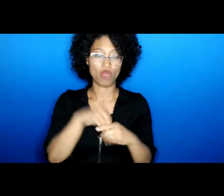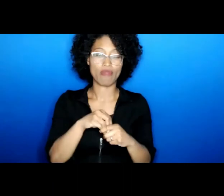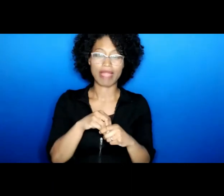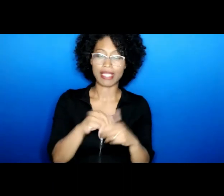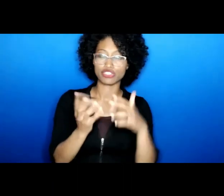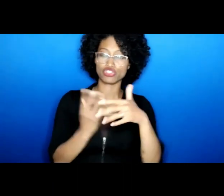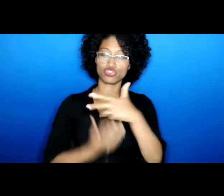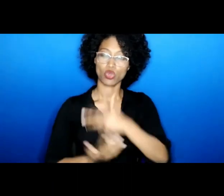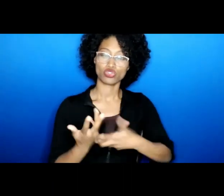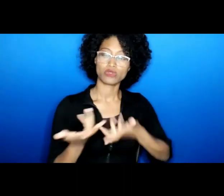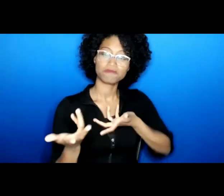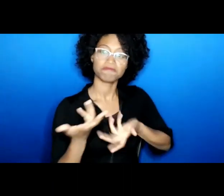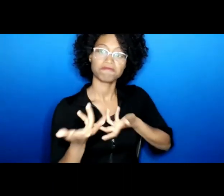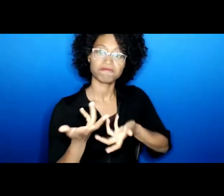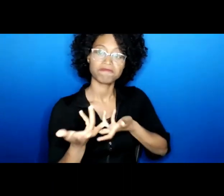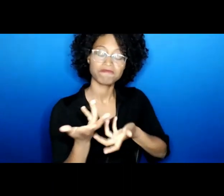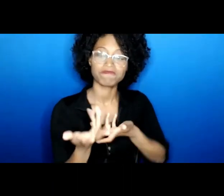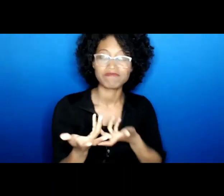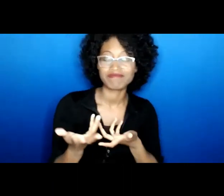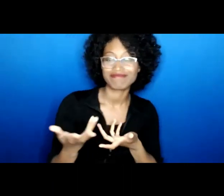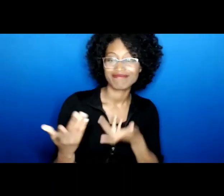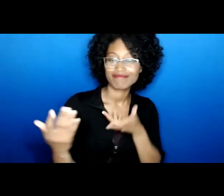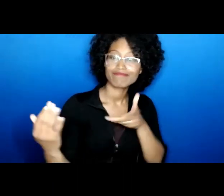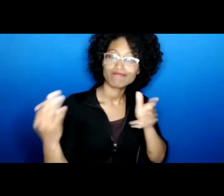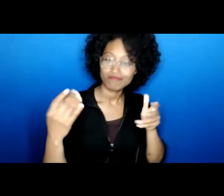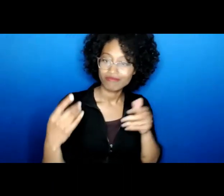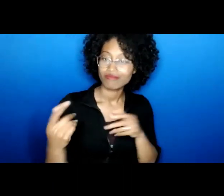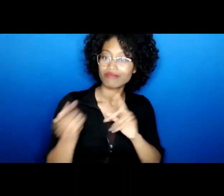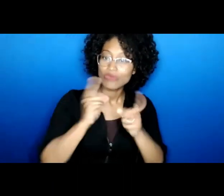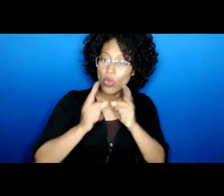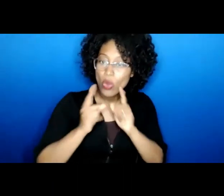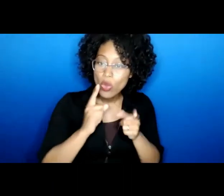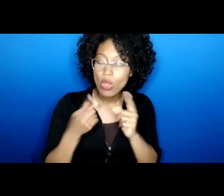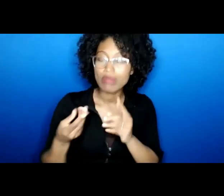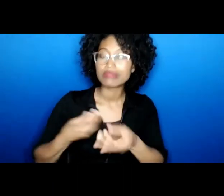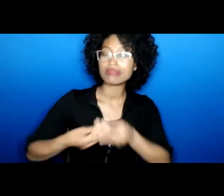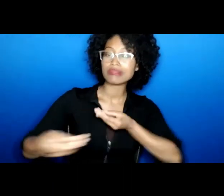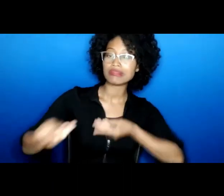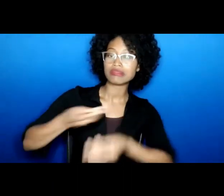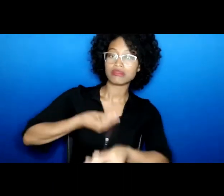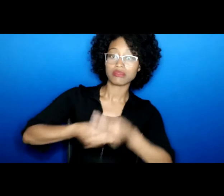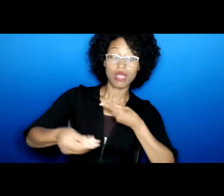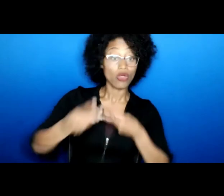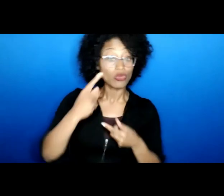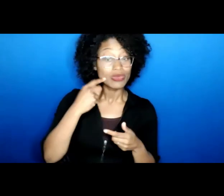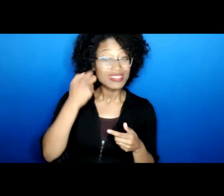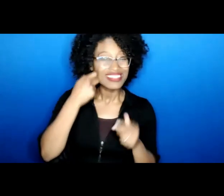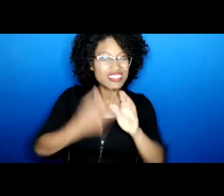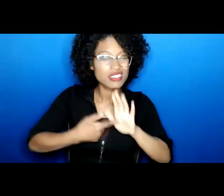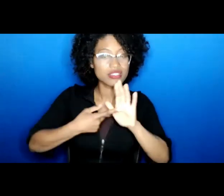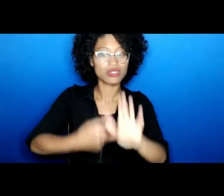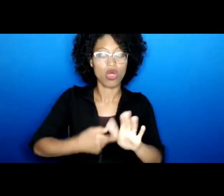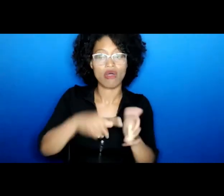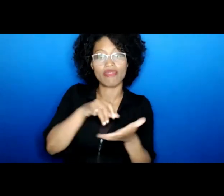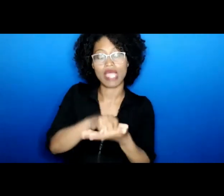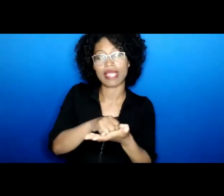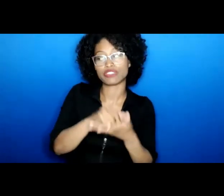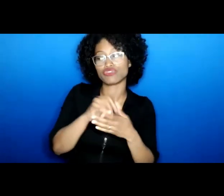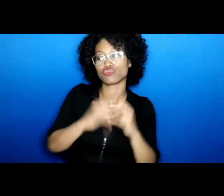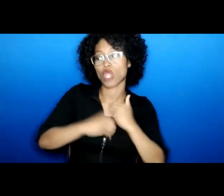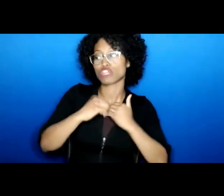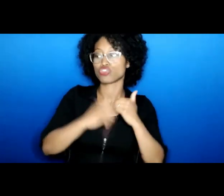and exchange that, you know, that when you saw the structured poster sessions or the